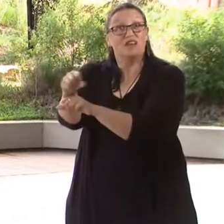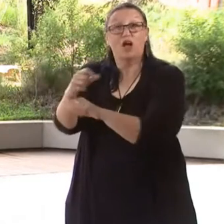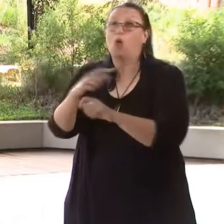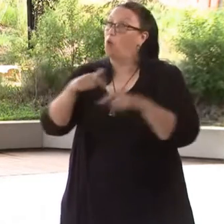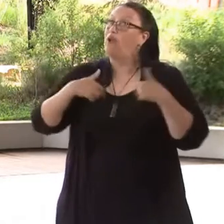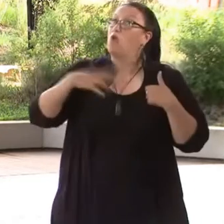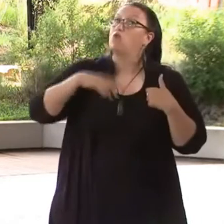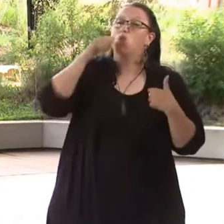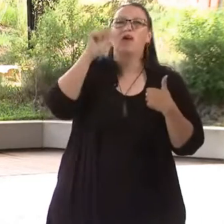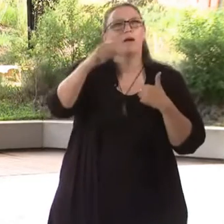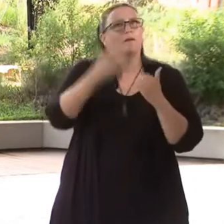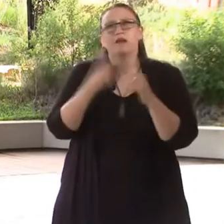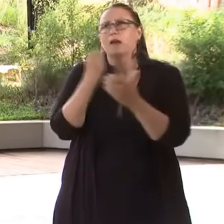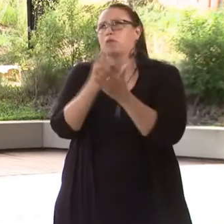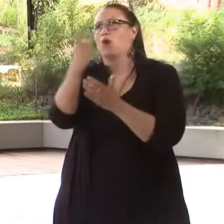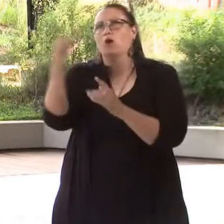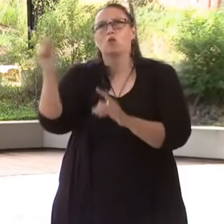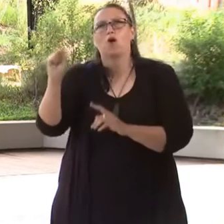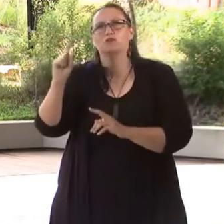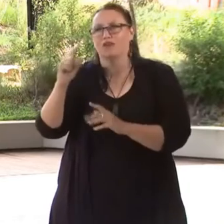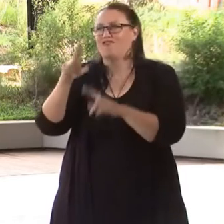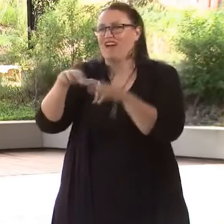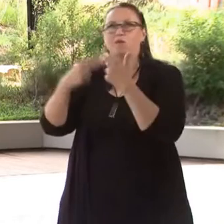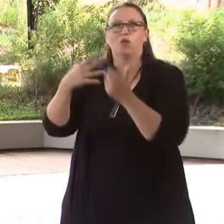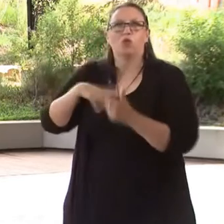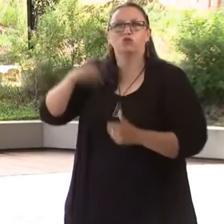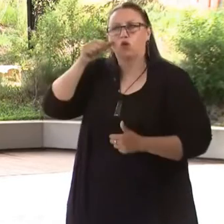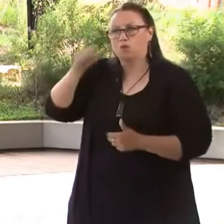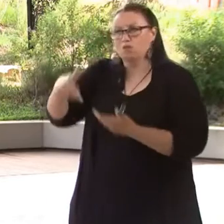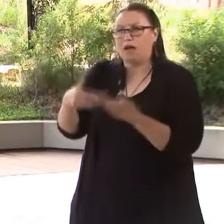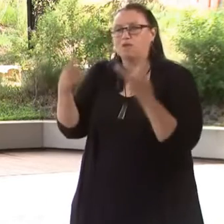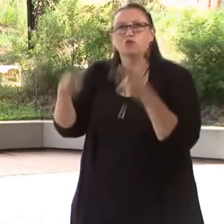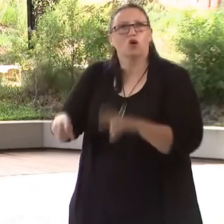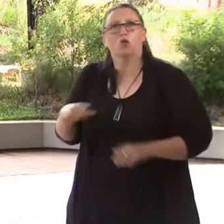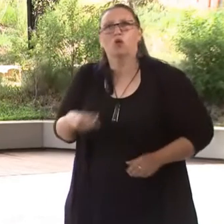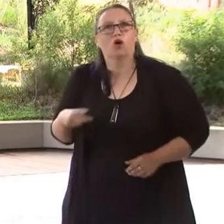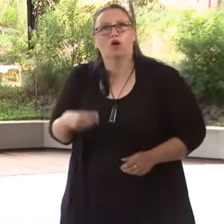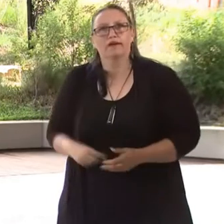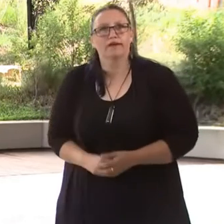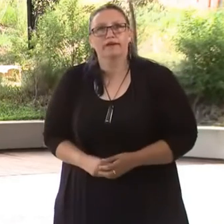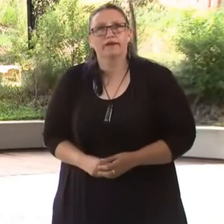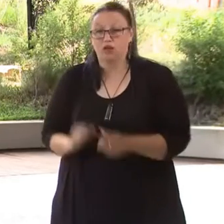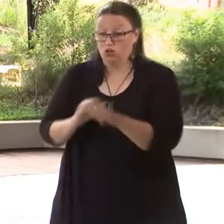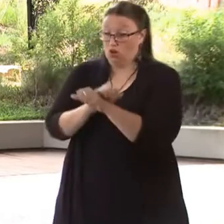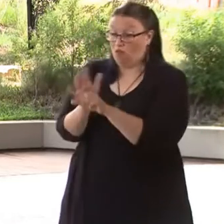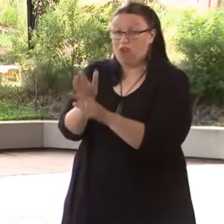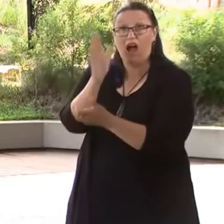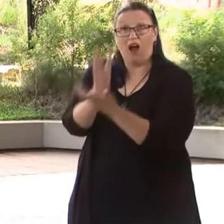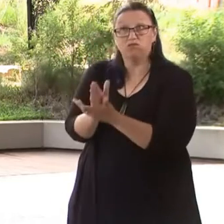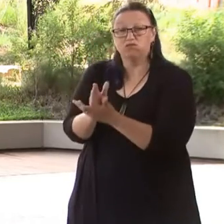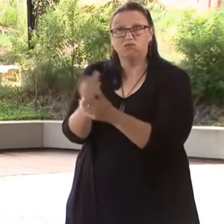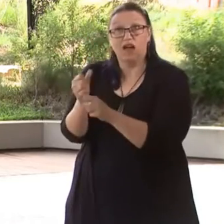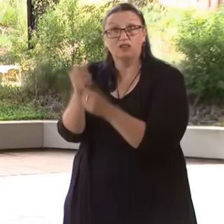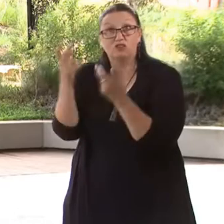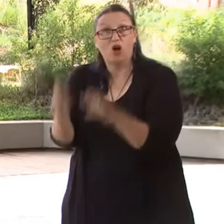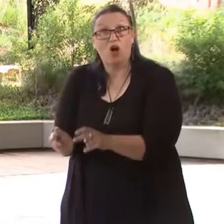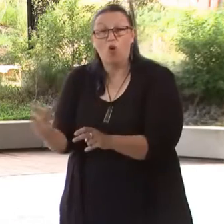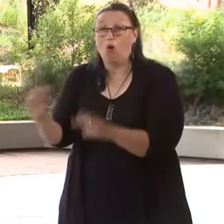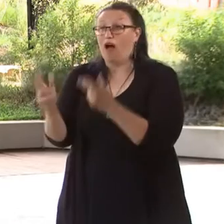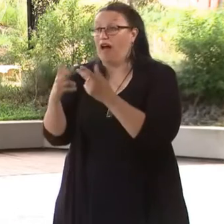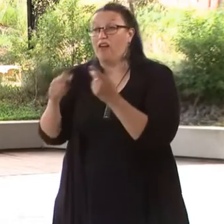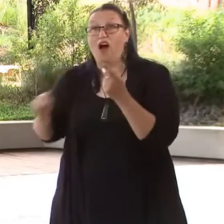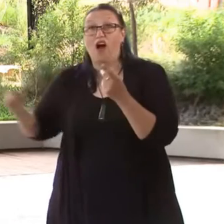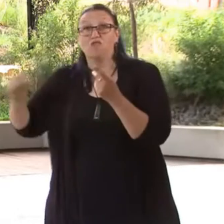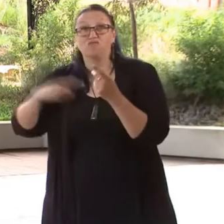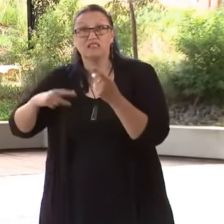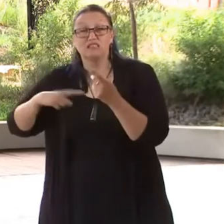want. The family and the clinicians want in terms of this child and the contribution that COVID may or may not have made to